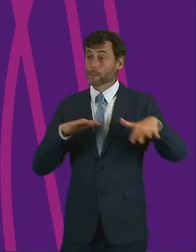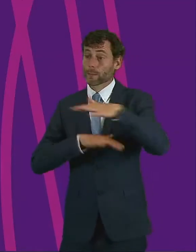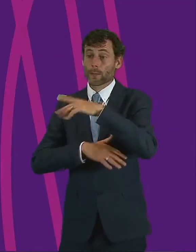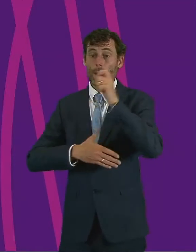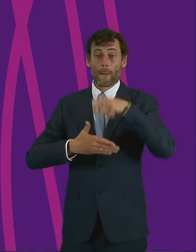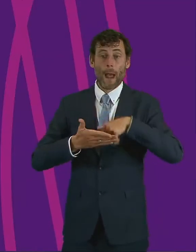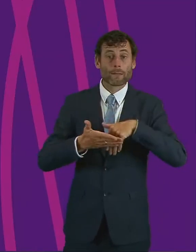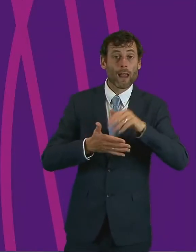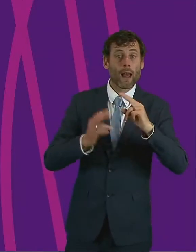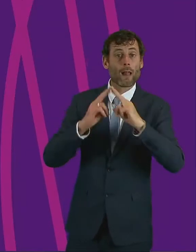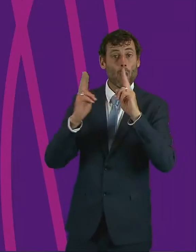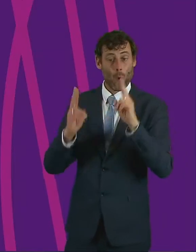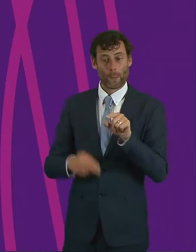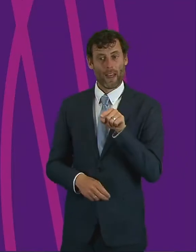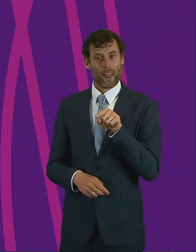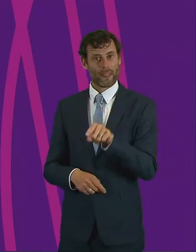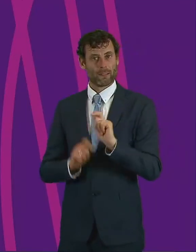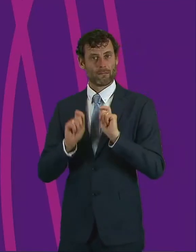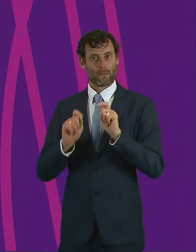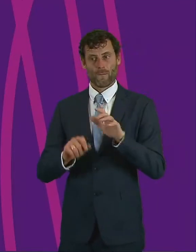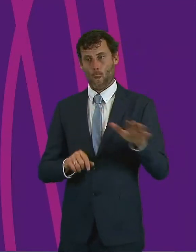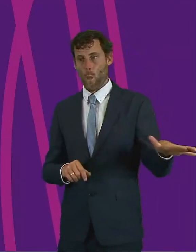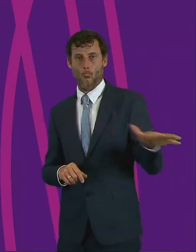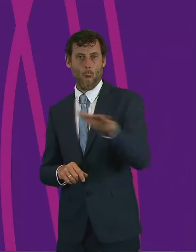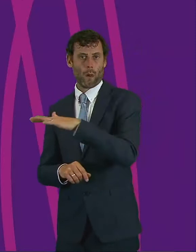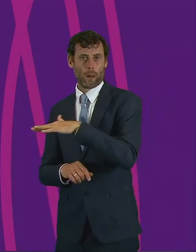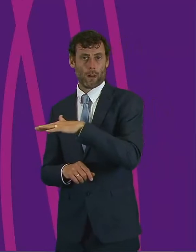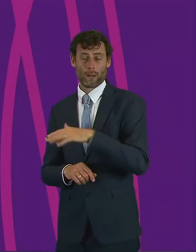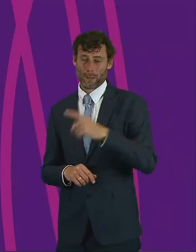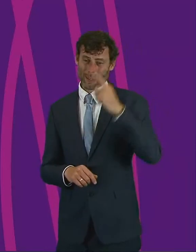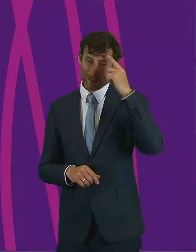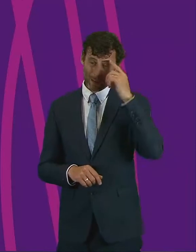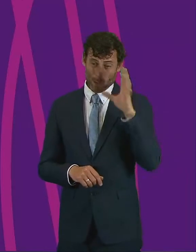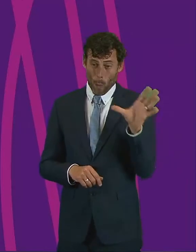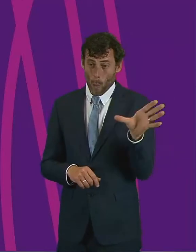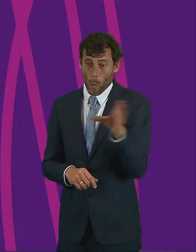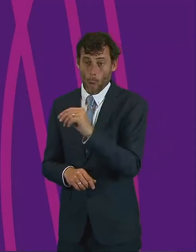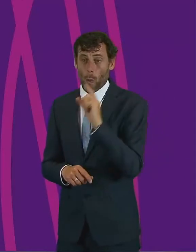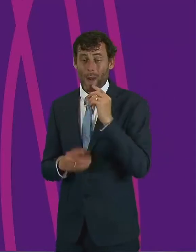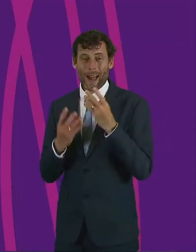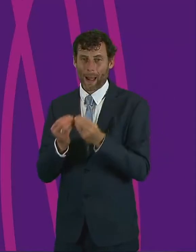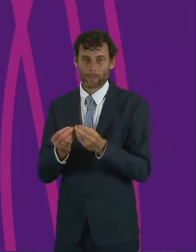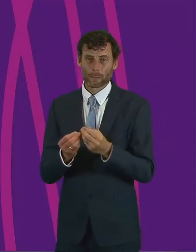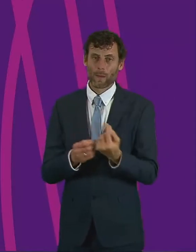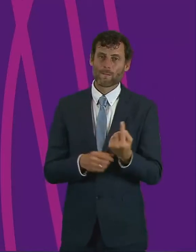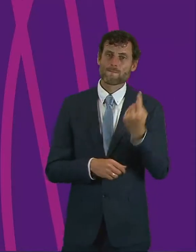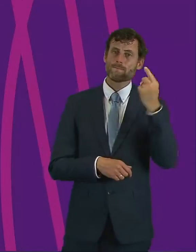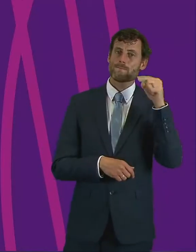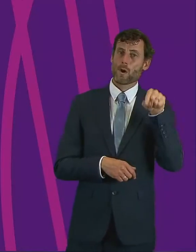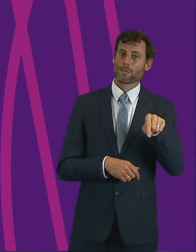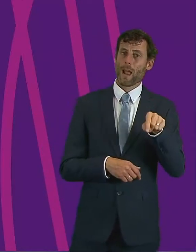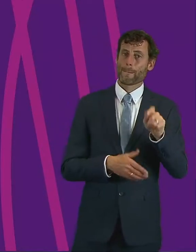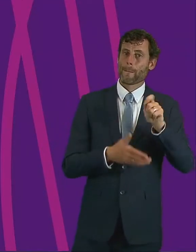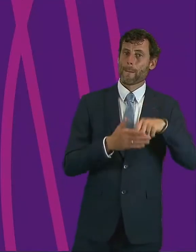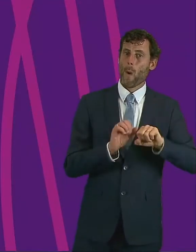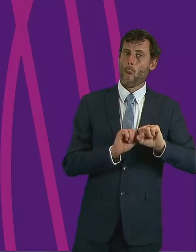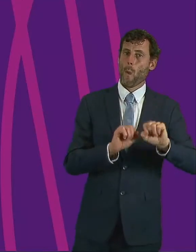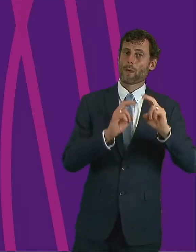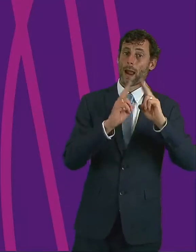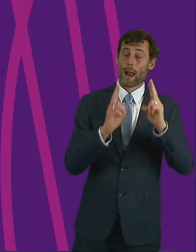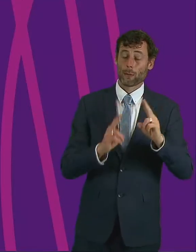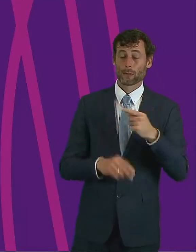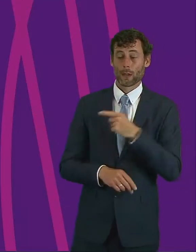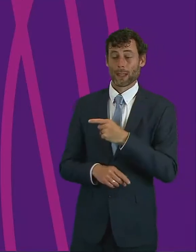this is a blanket measure and one which may not help first-time buyers. I'm also heeding the warning from the Institute of Fiscal